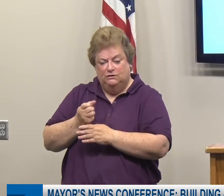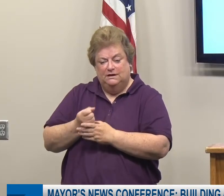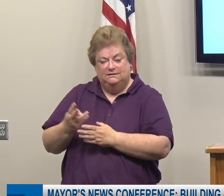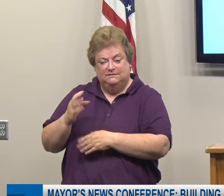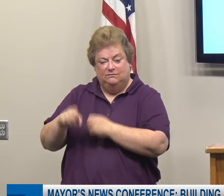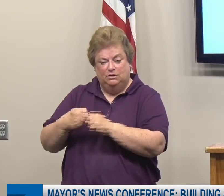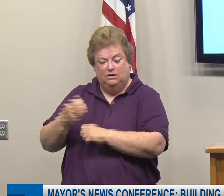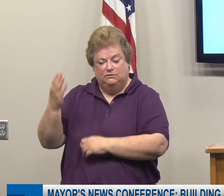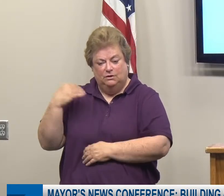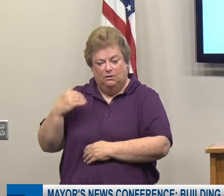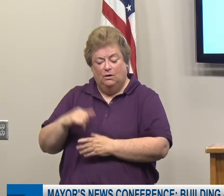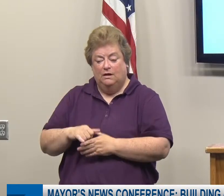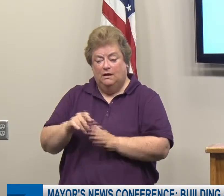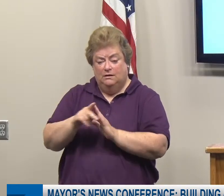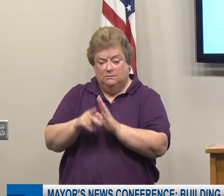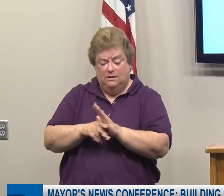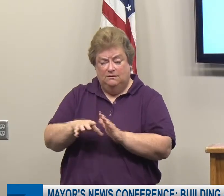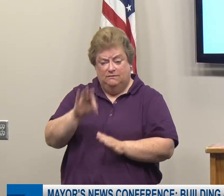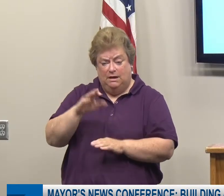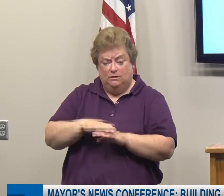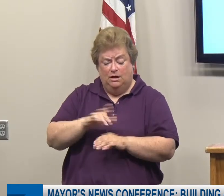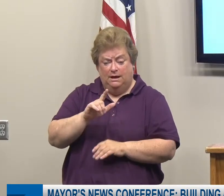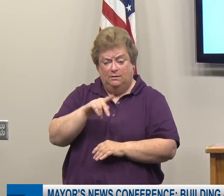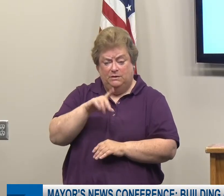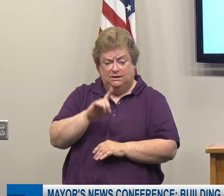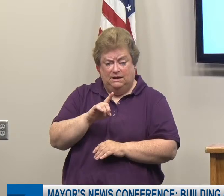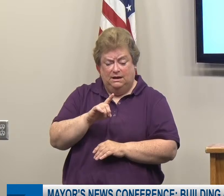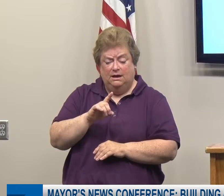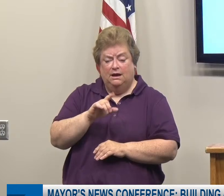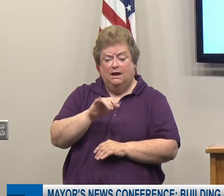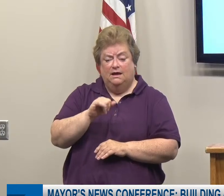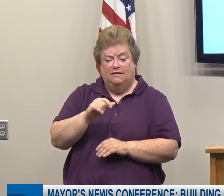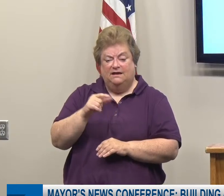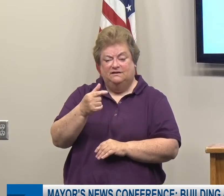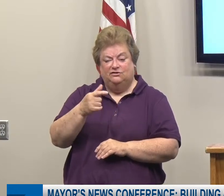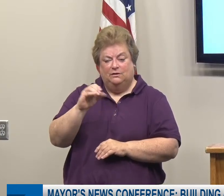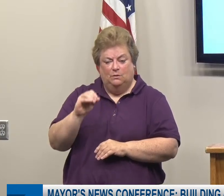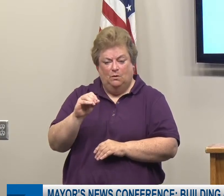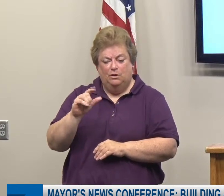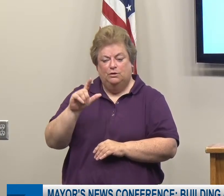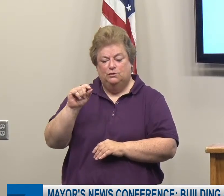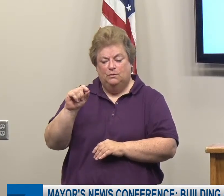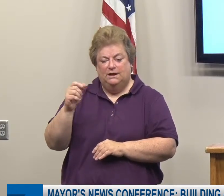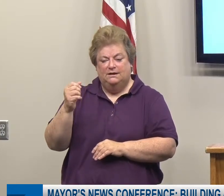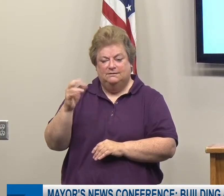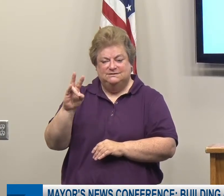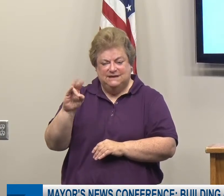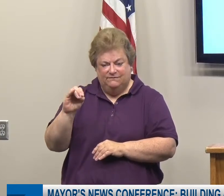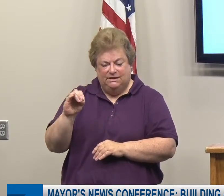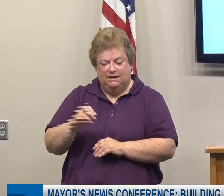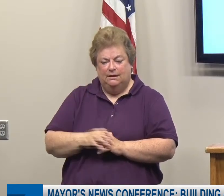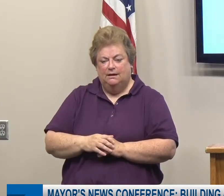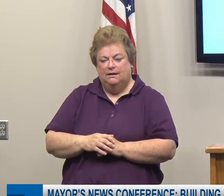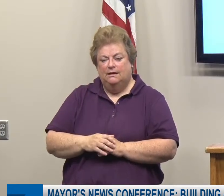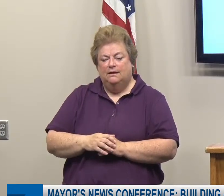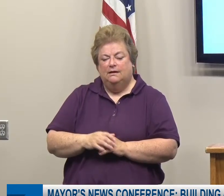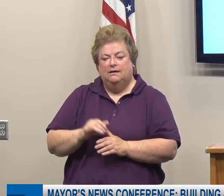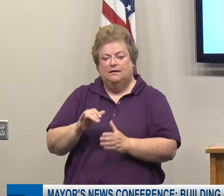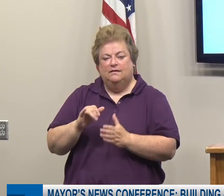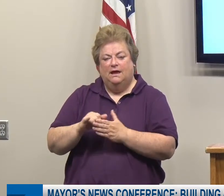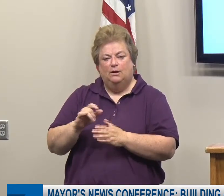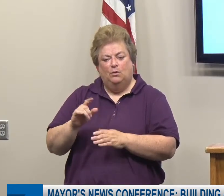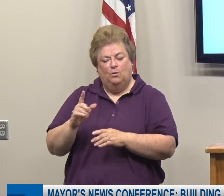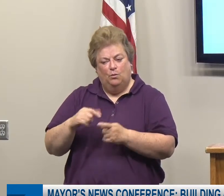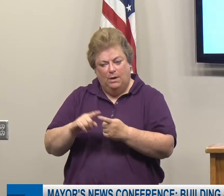These policies, which can be found on LPD's website as General Order 2070, address the circumstances in which